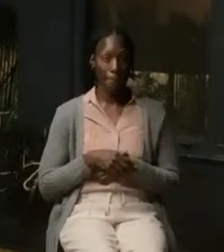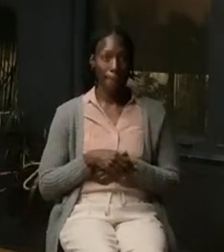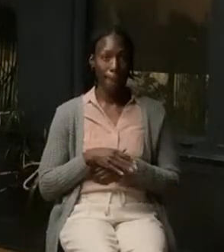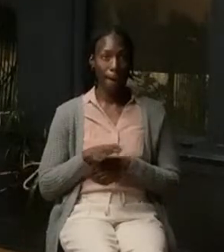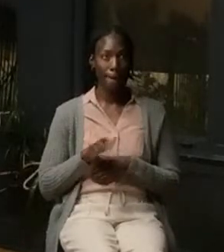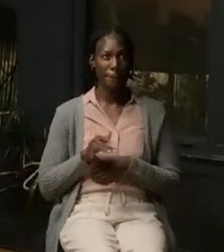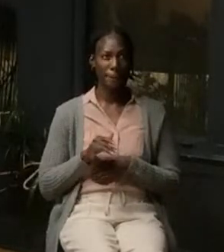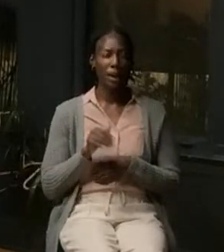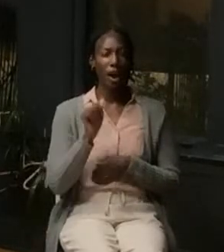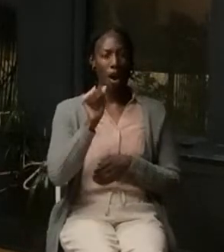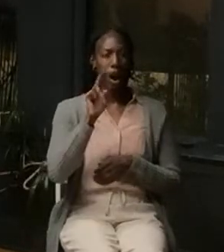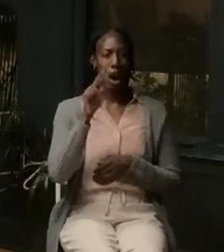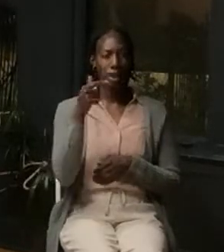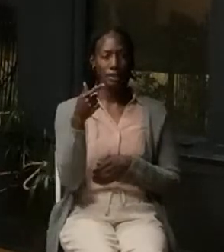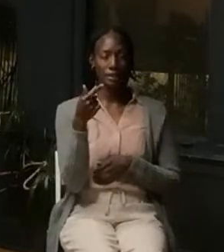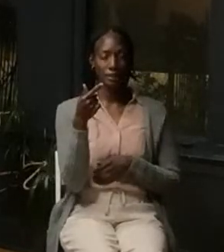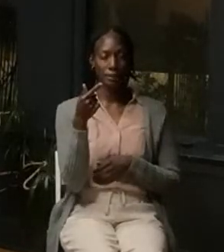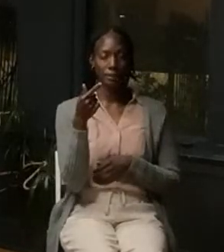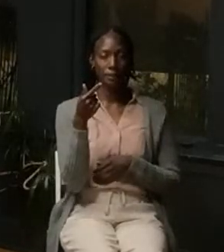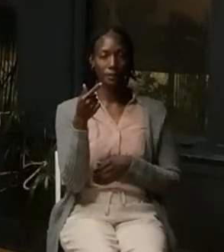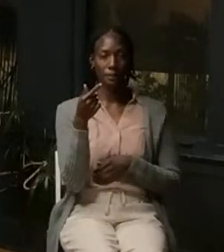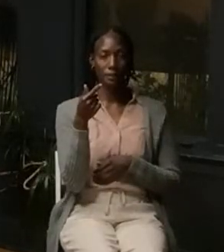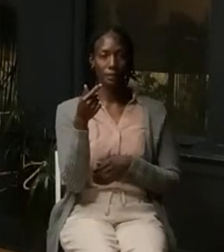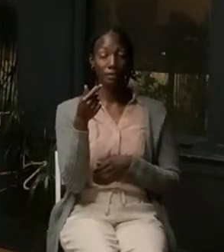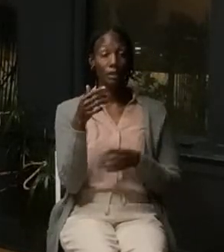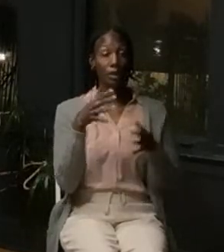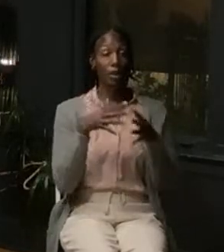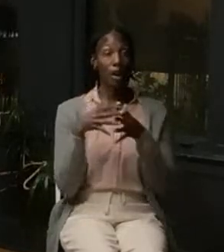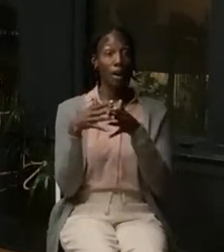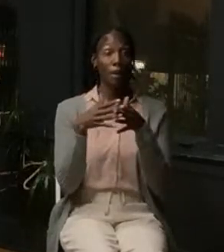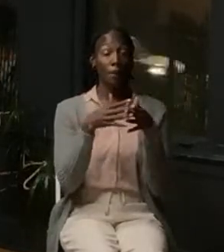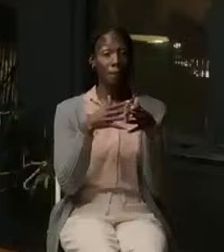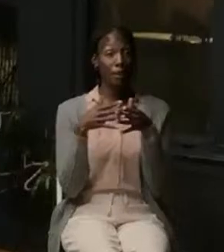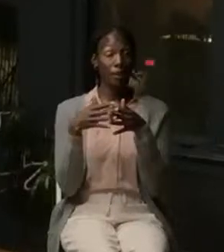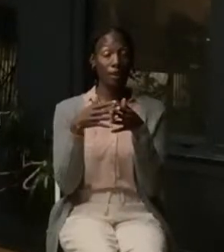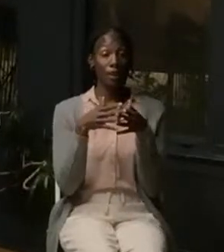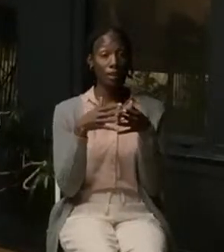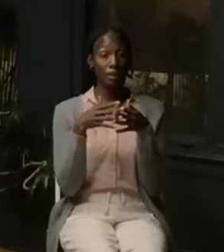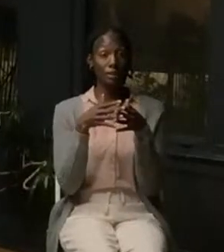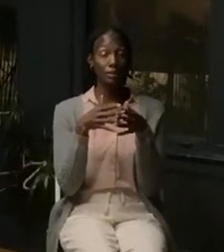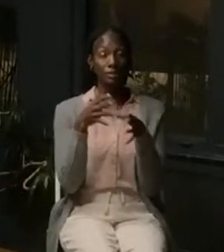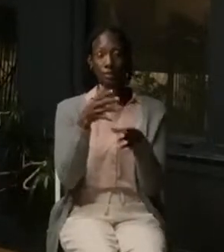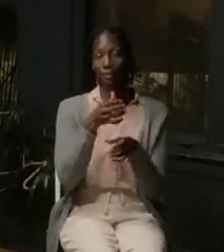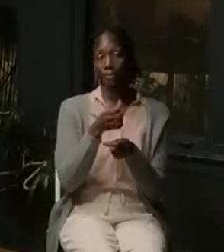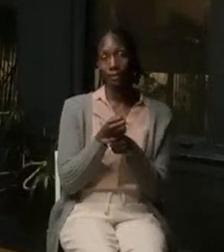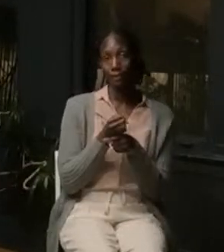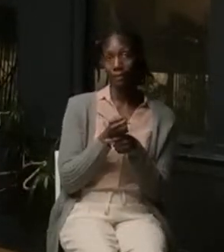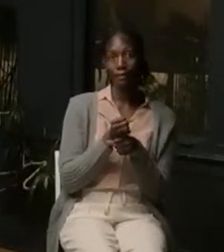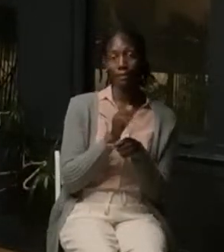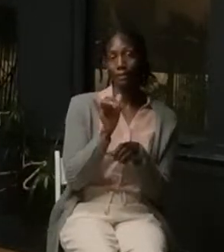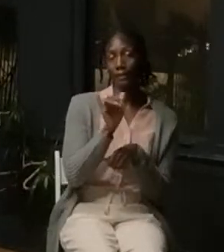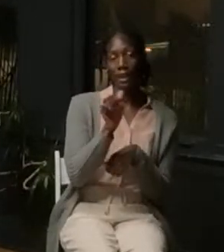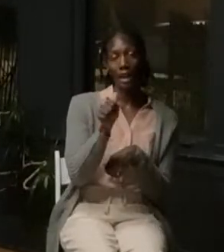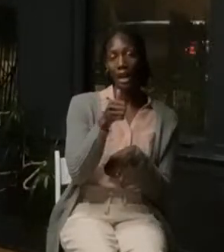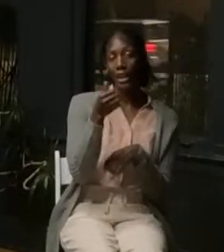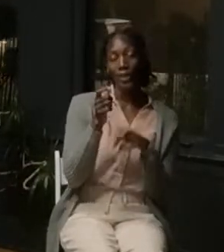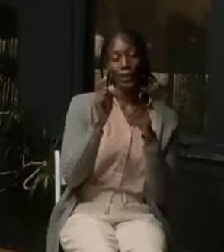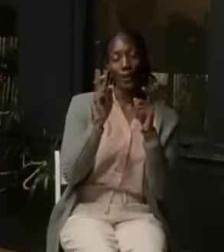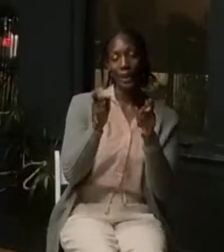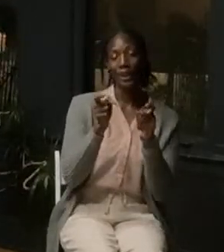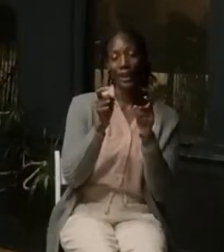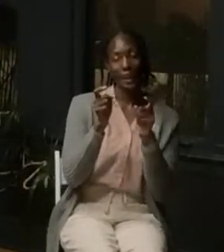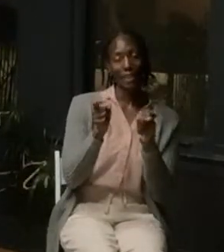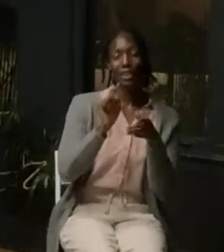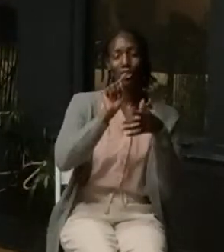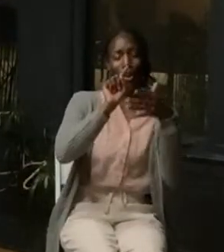in August, America received, as yet another gift in the long list of black